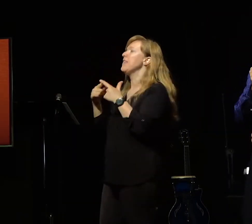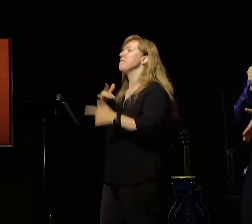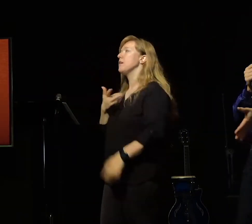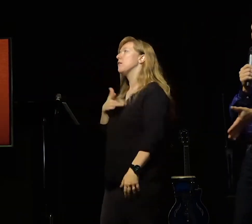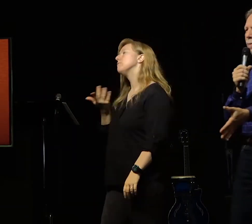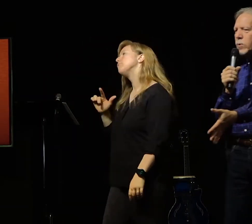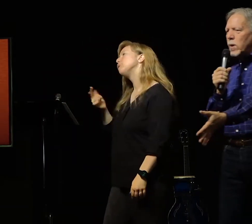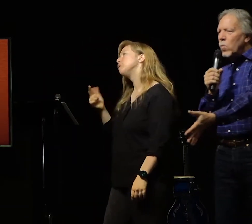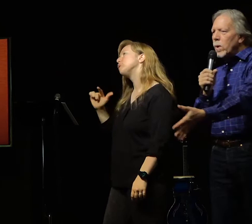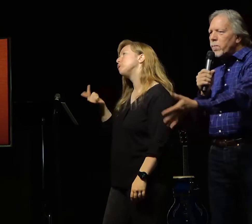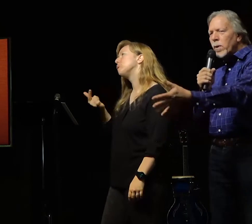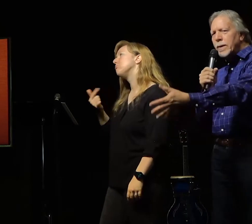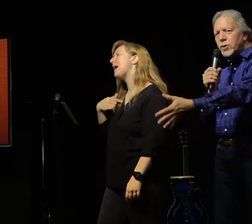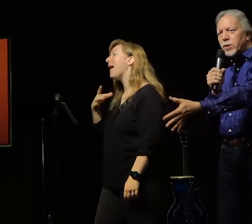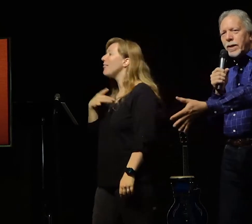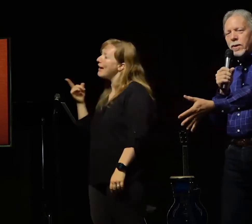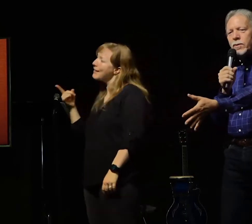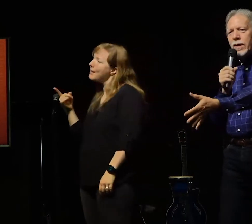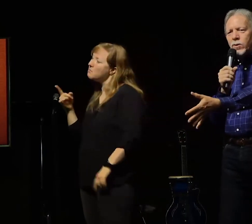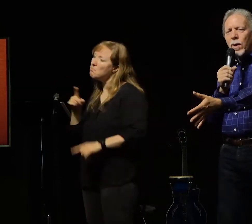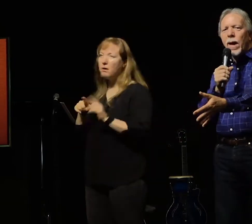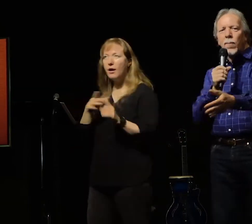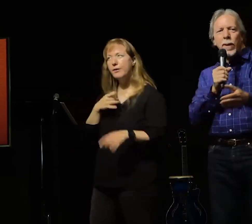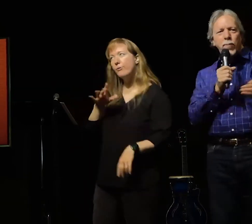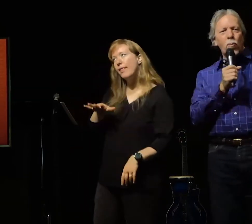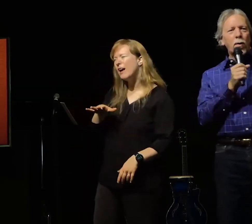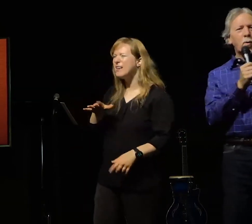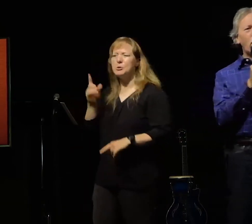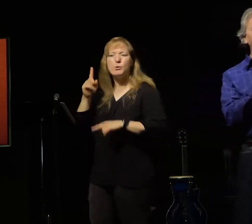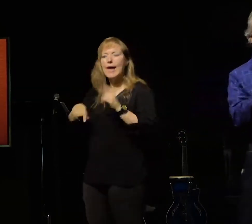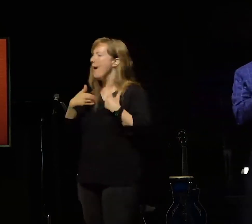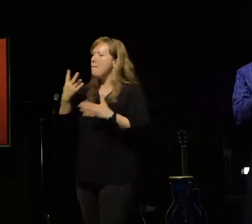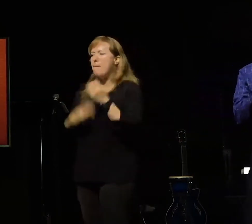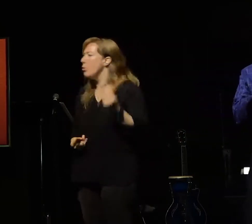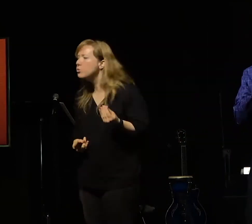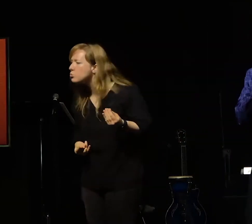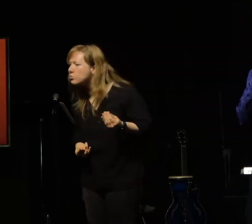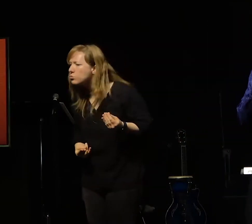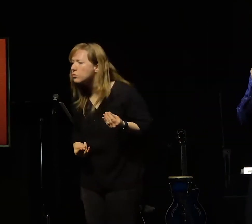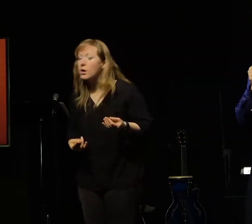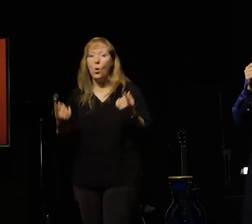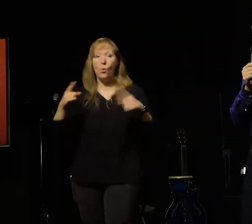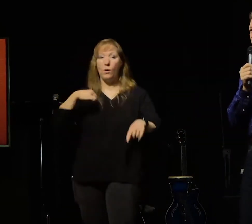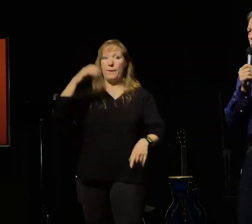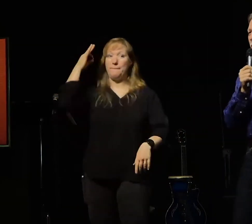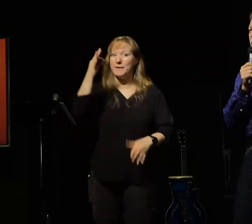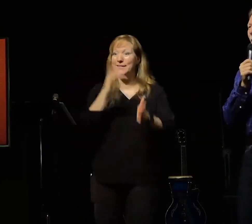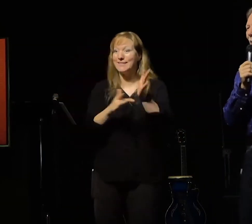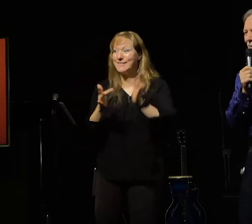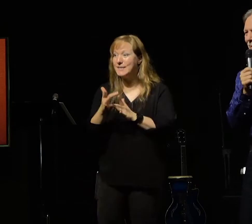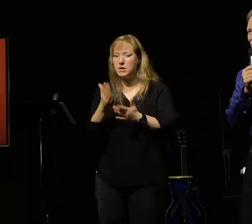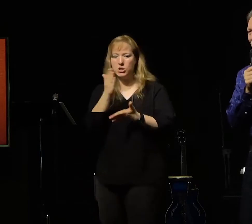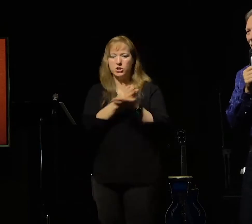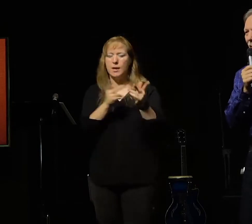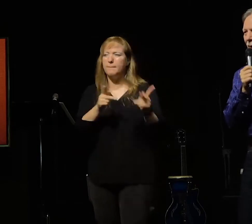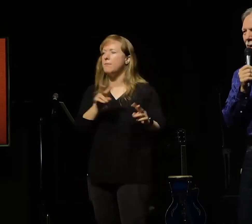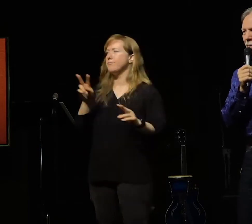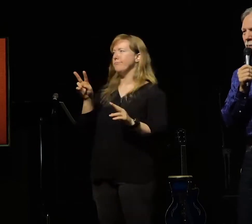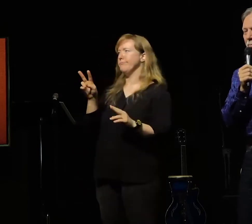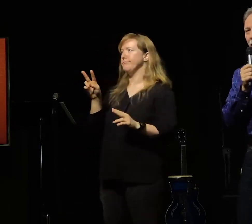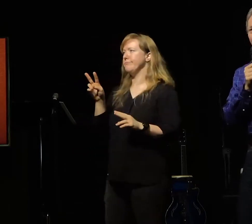And sometimes we preach Jesus and somehow people walk away and they're in a neutral response to